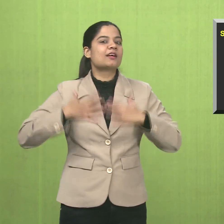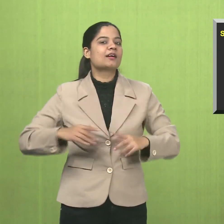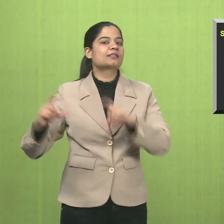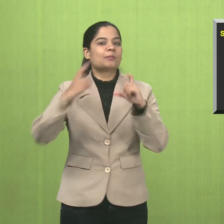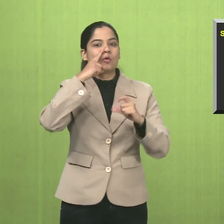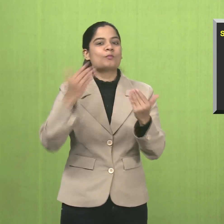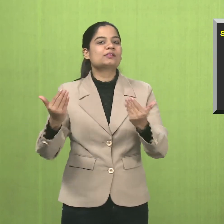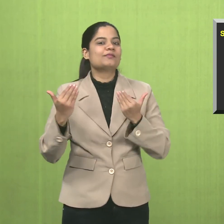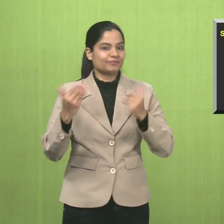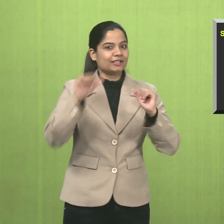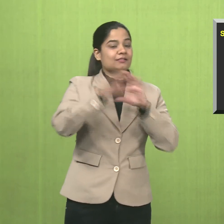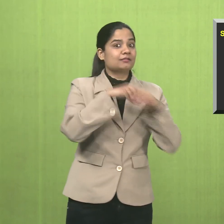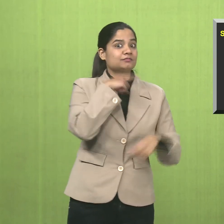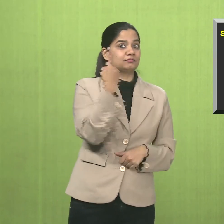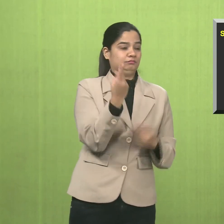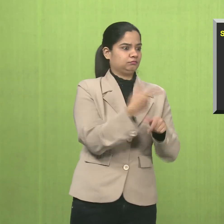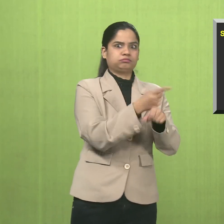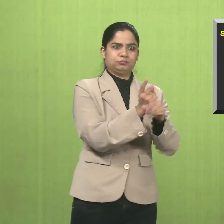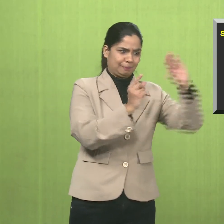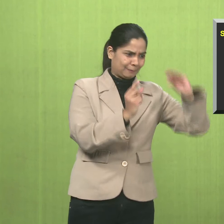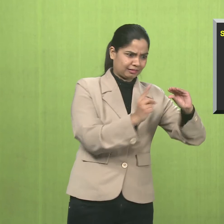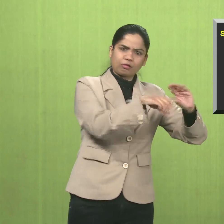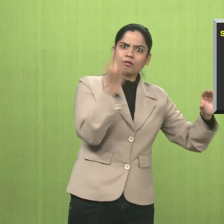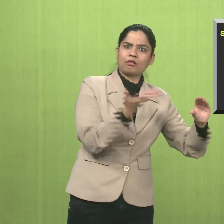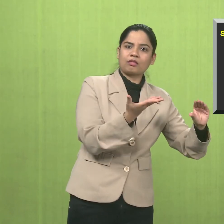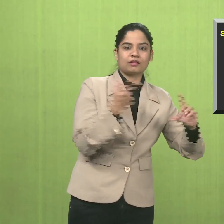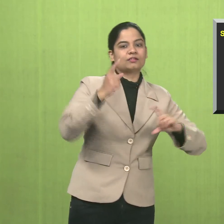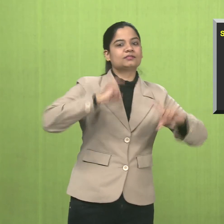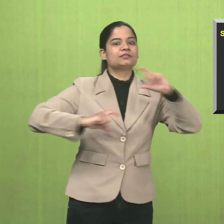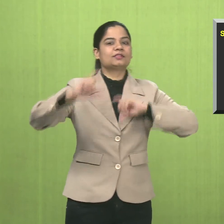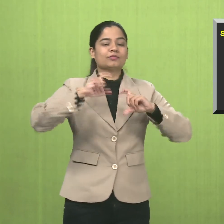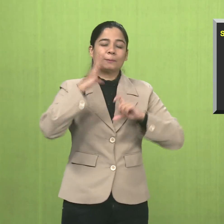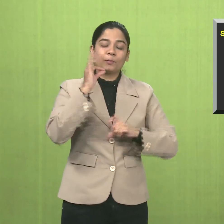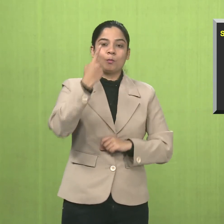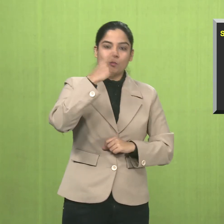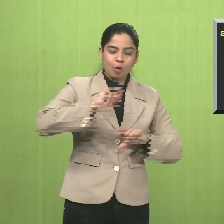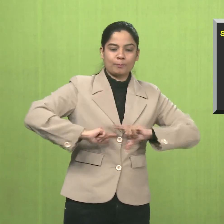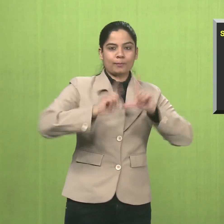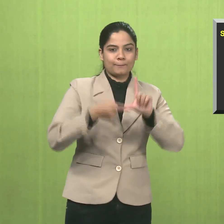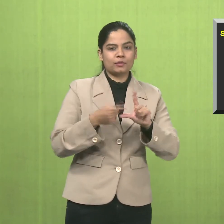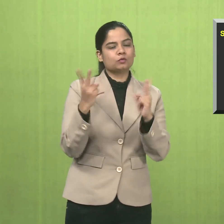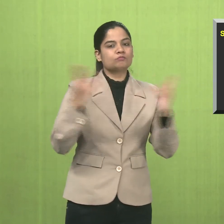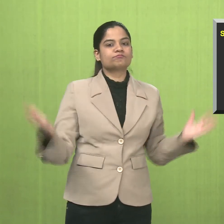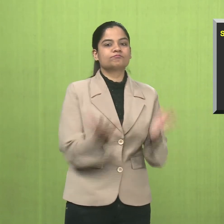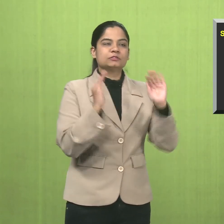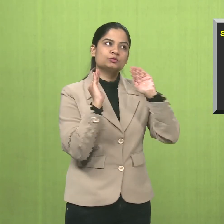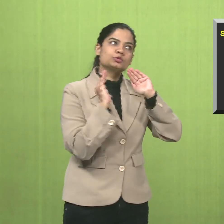motherhood is very, very less in India. Out of 132 women, one mother dies. So it's important that motherhood is taken care